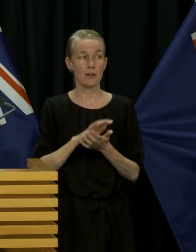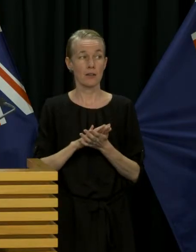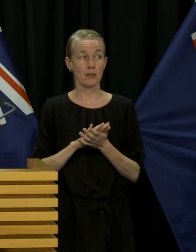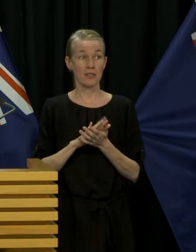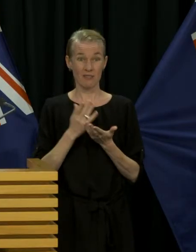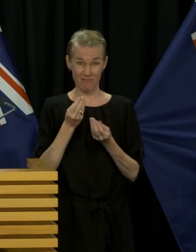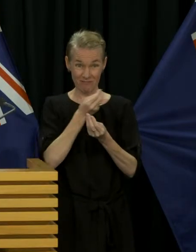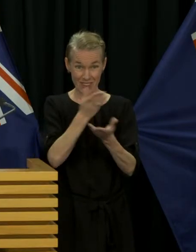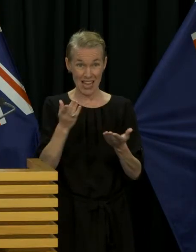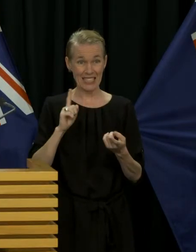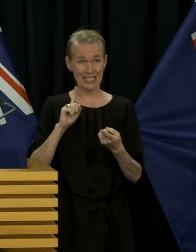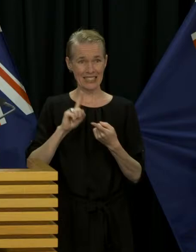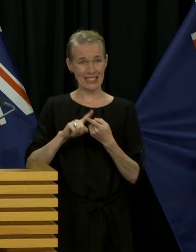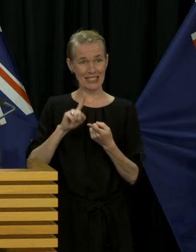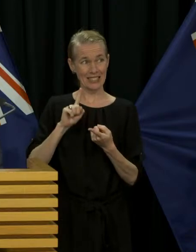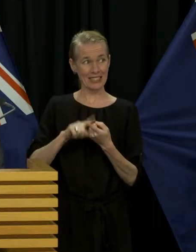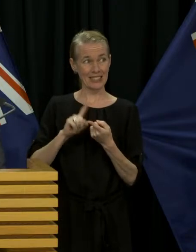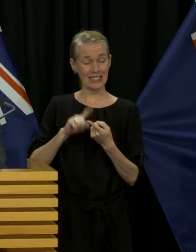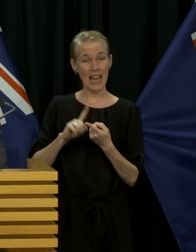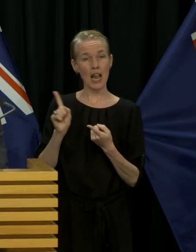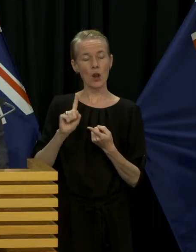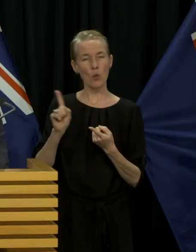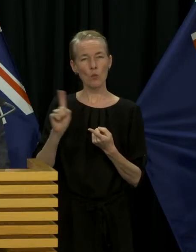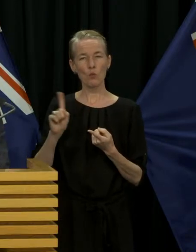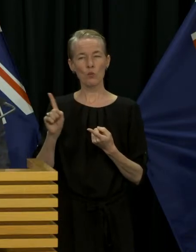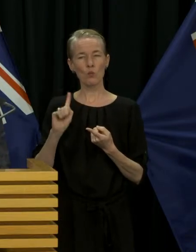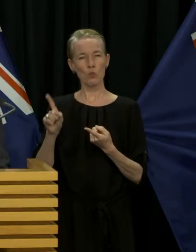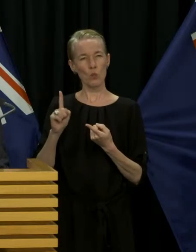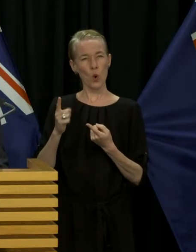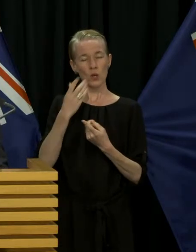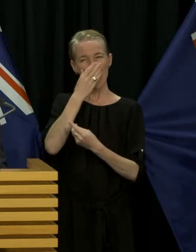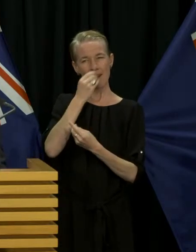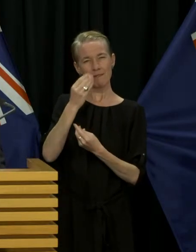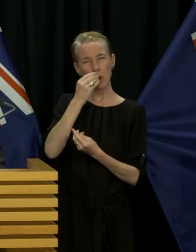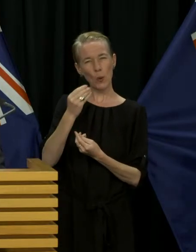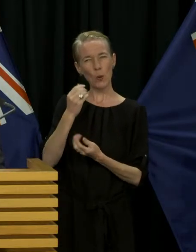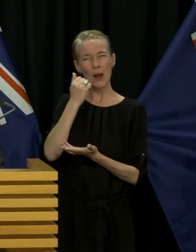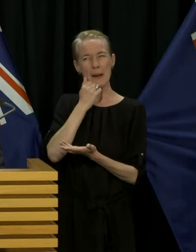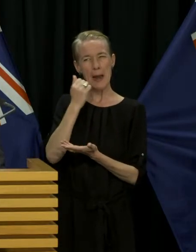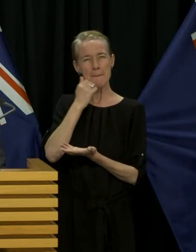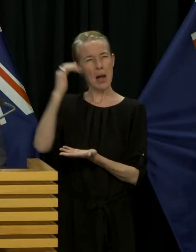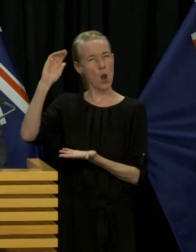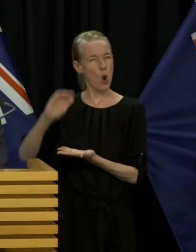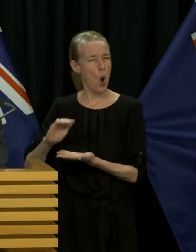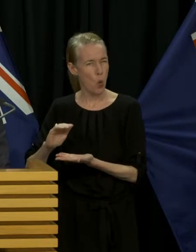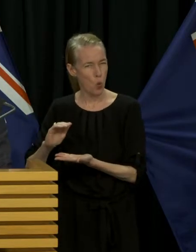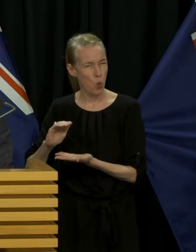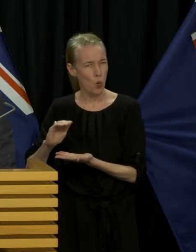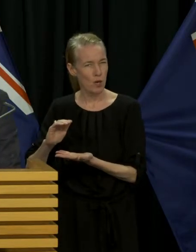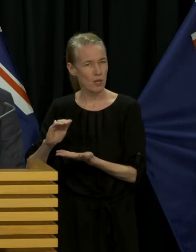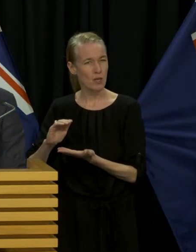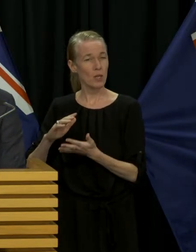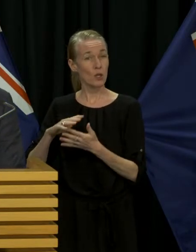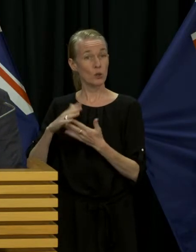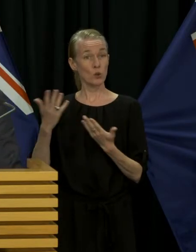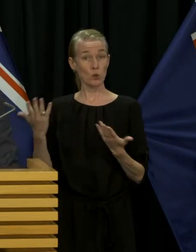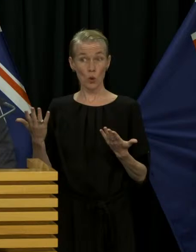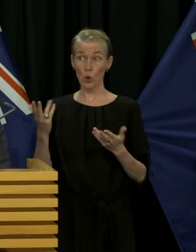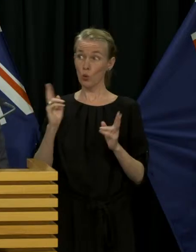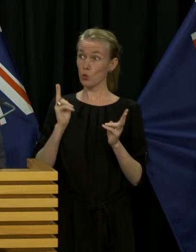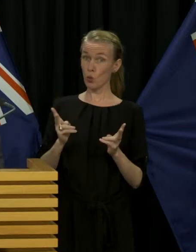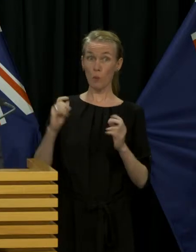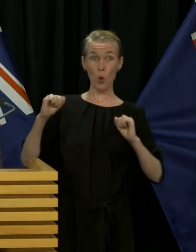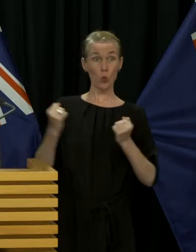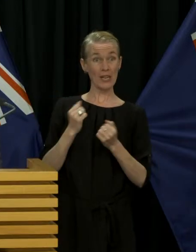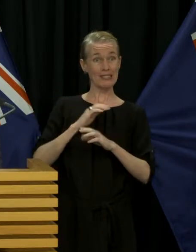influenza-like illness rates are less than a third of what they usually are at this time. So the number of people, simply the number of people with